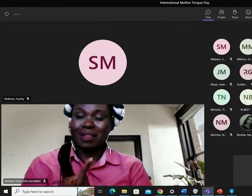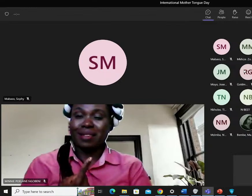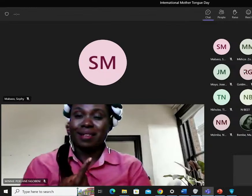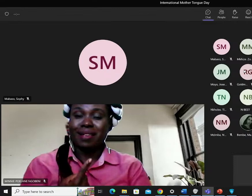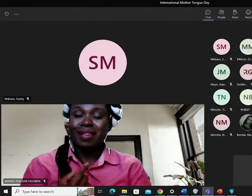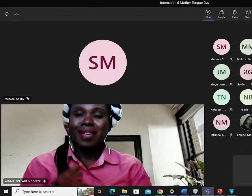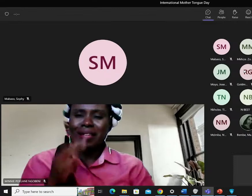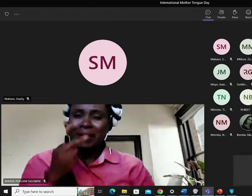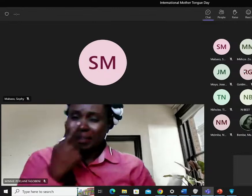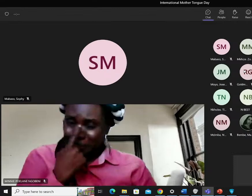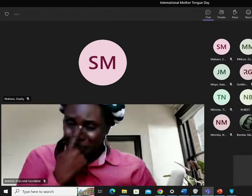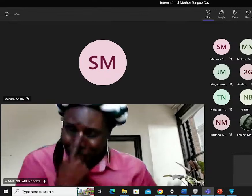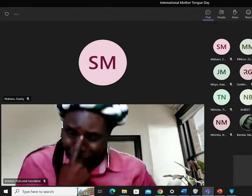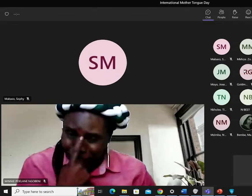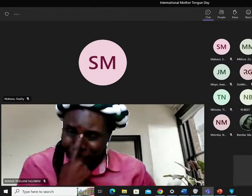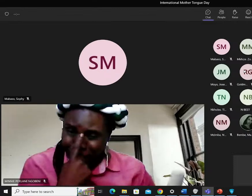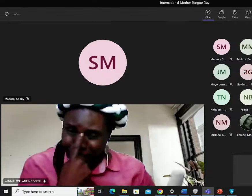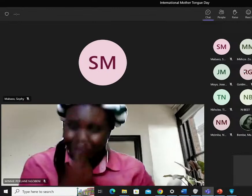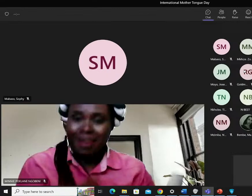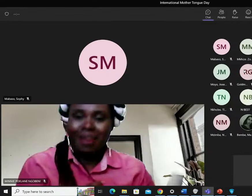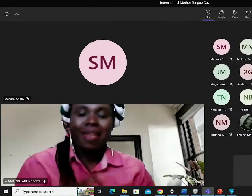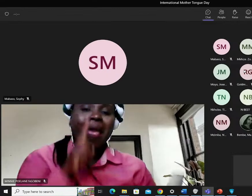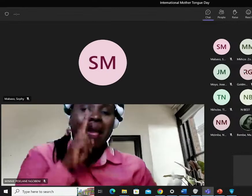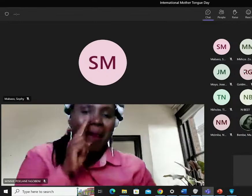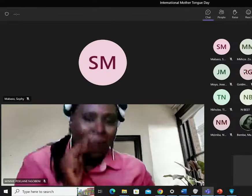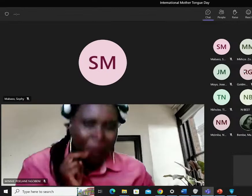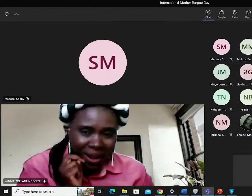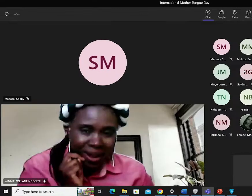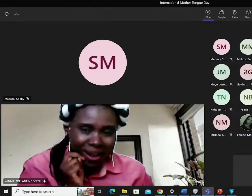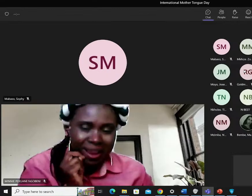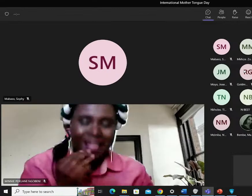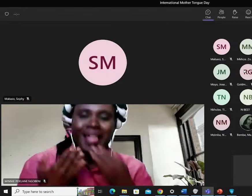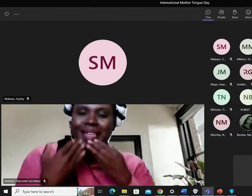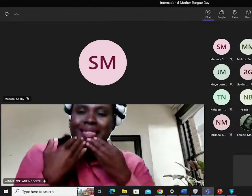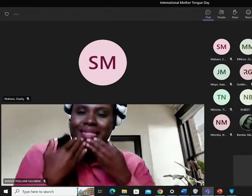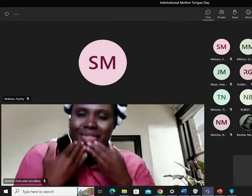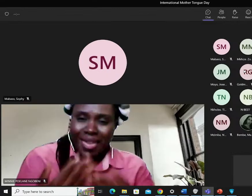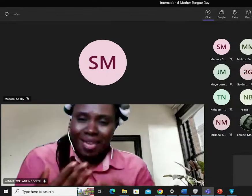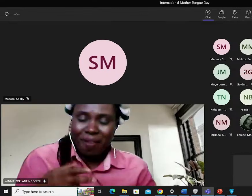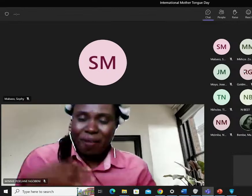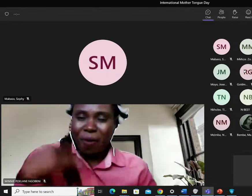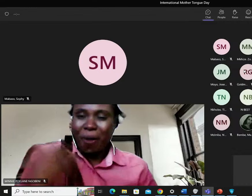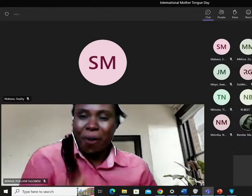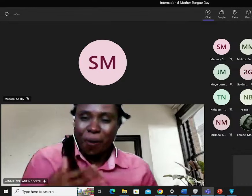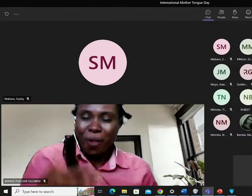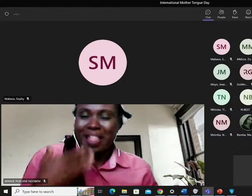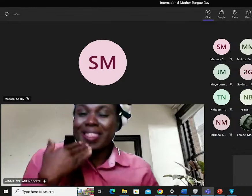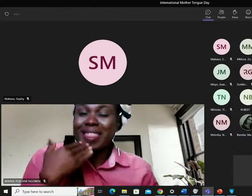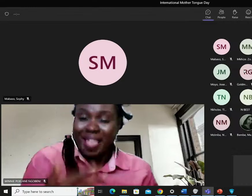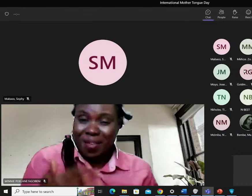Sophie and you, Winnie, thank you very much. Siyanibulela betunan